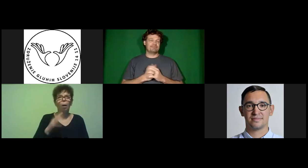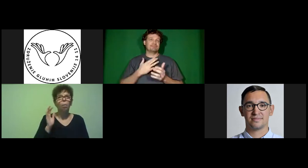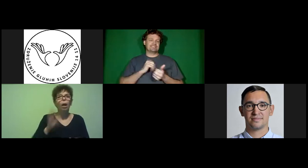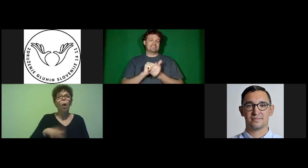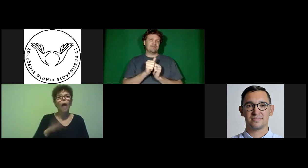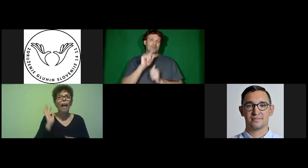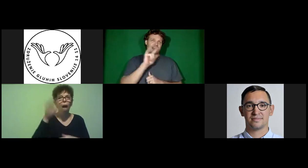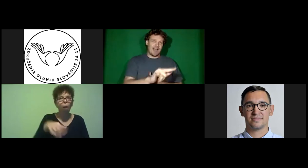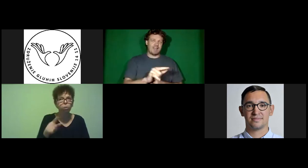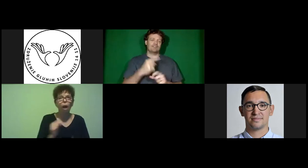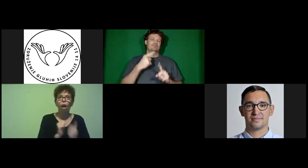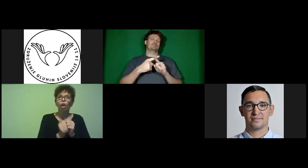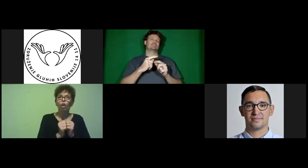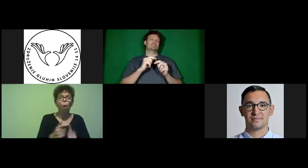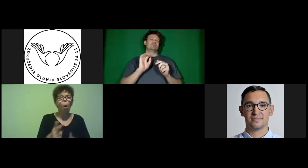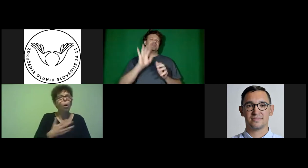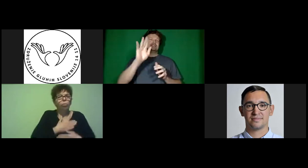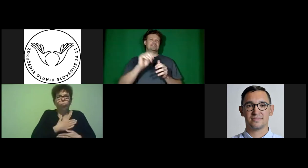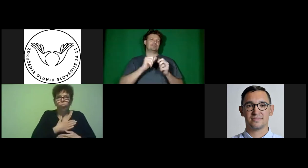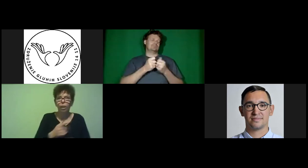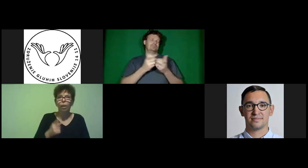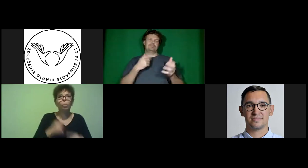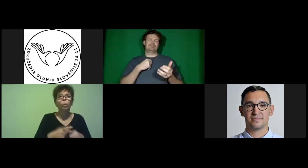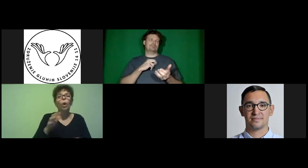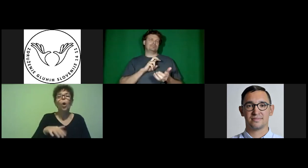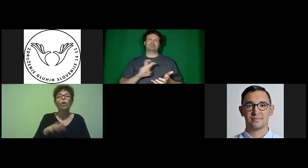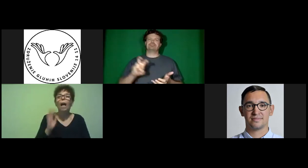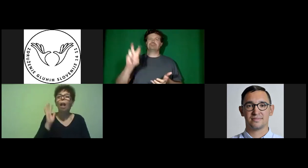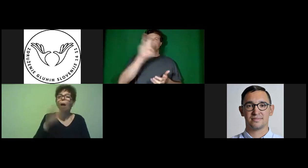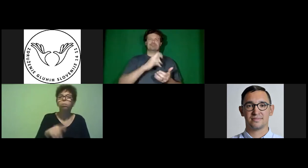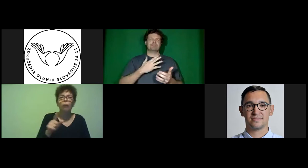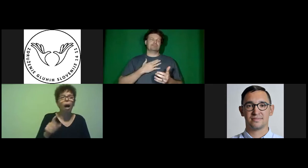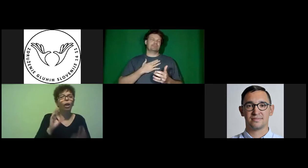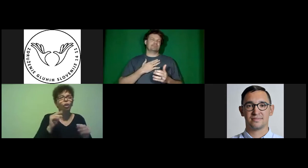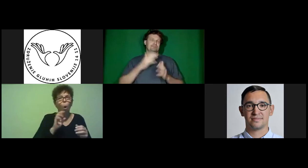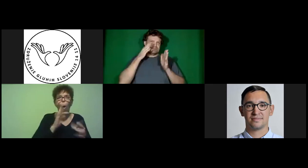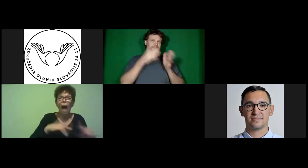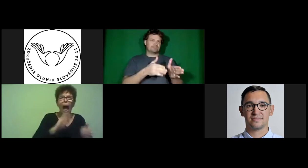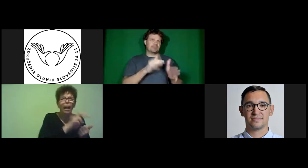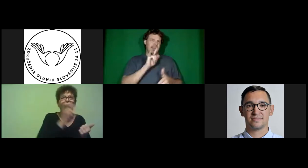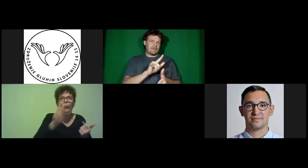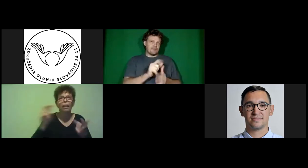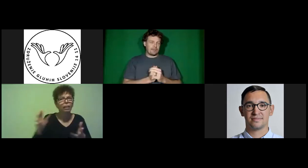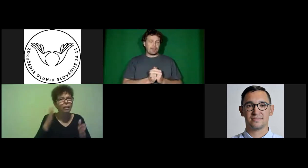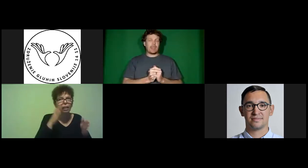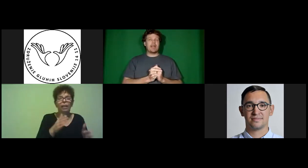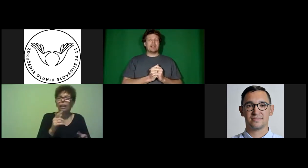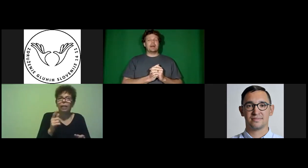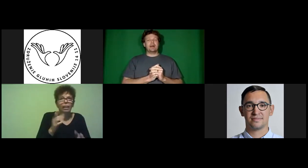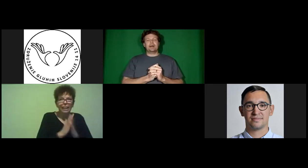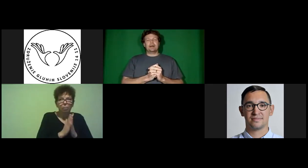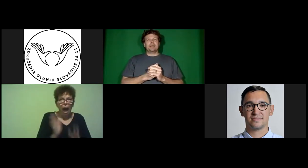And the love of my life has been basketball. I love sports, I love basketball, and I've traveled a lot